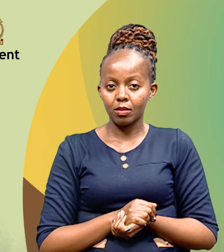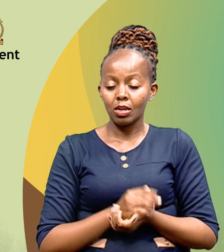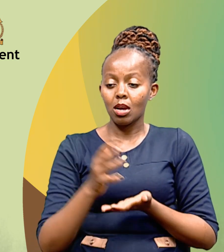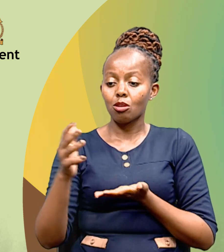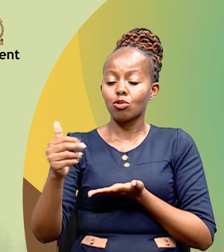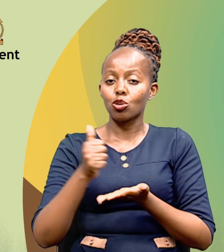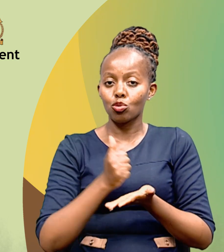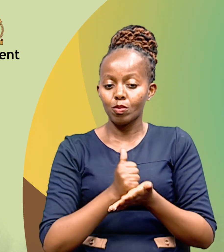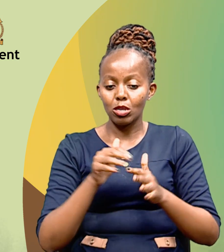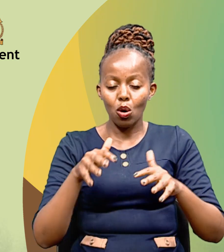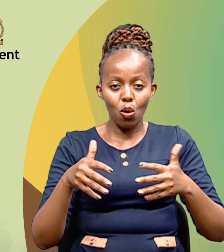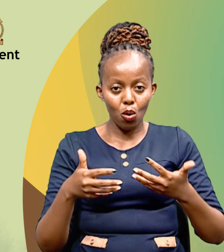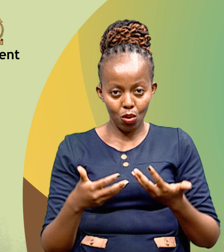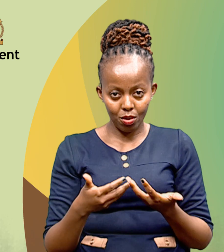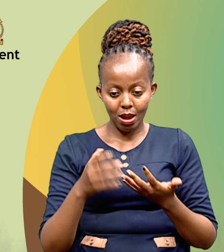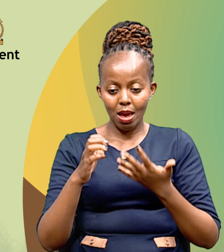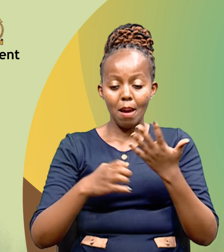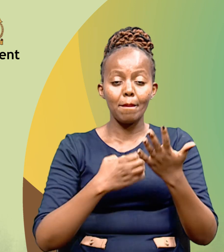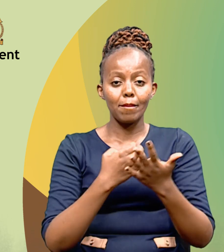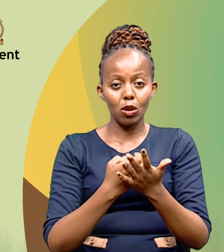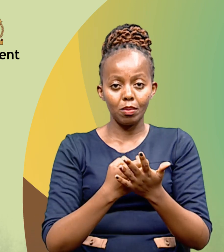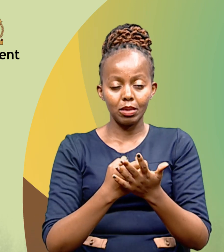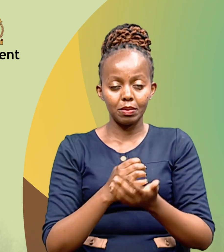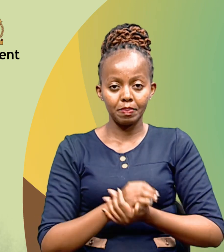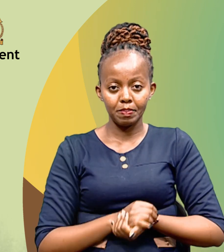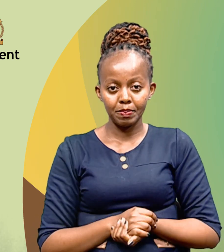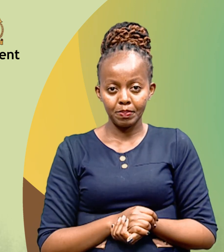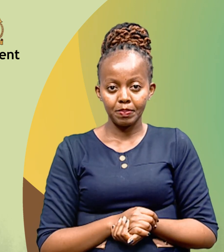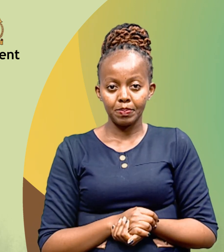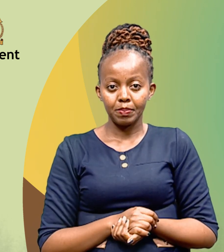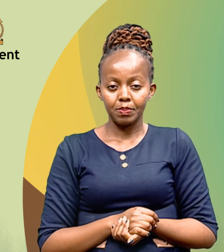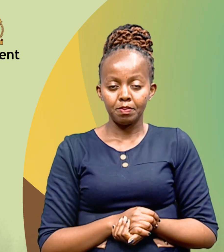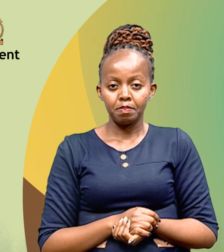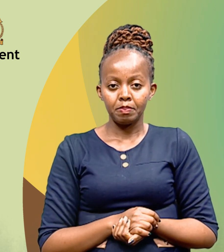Recruitment or employment.